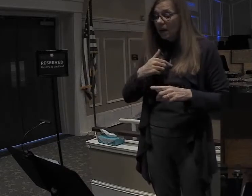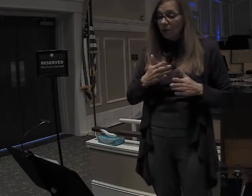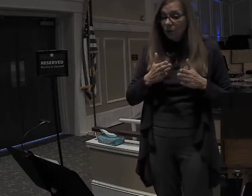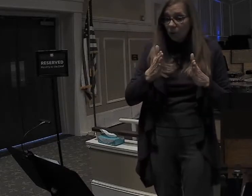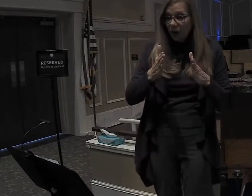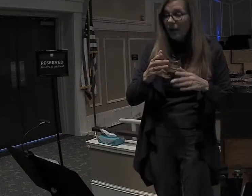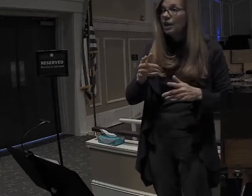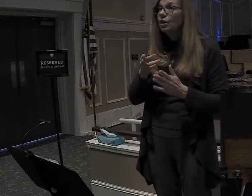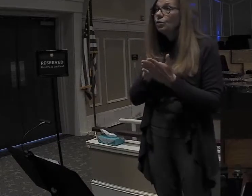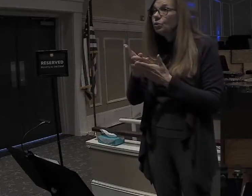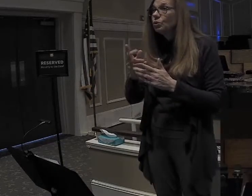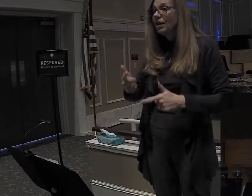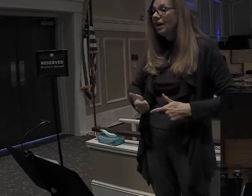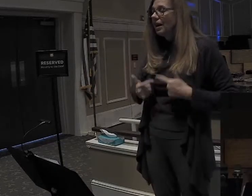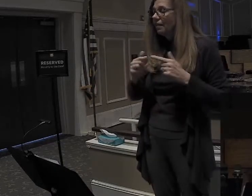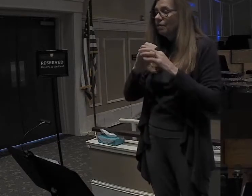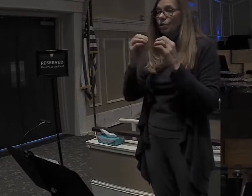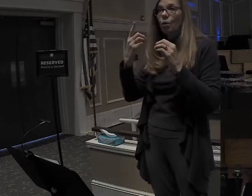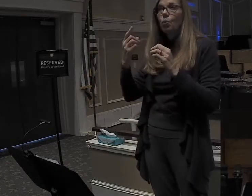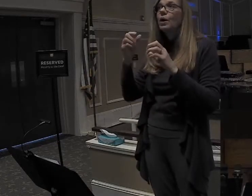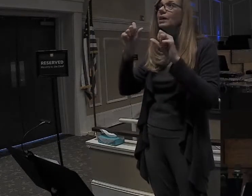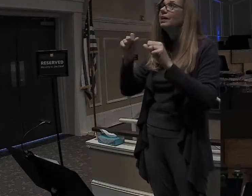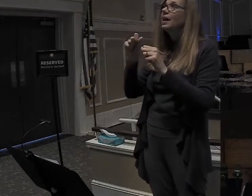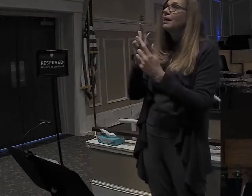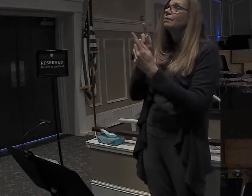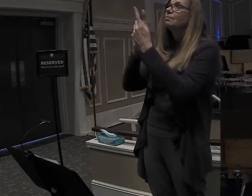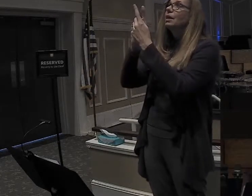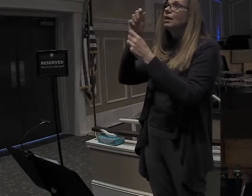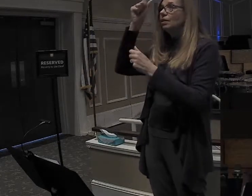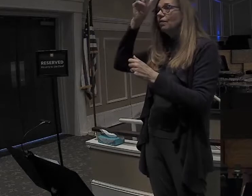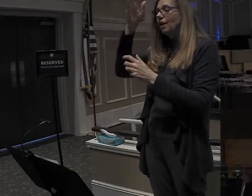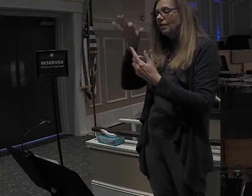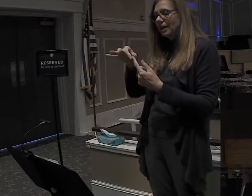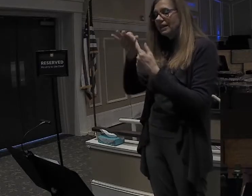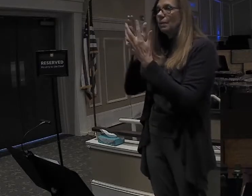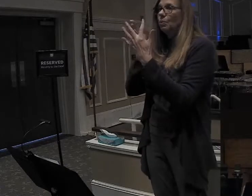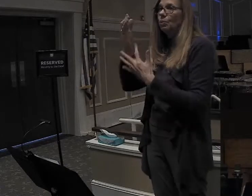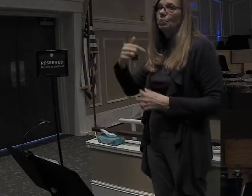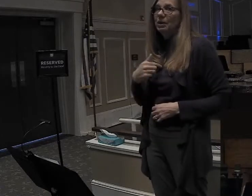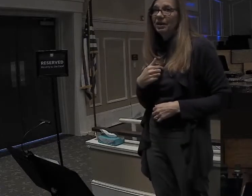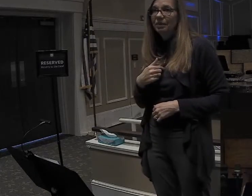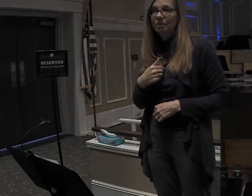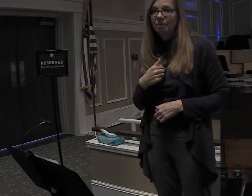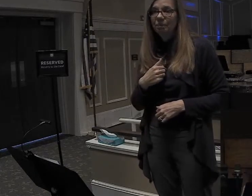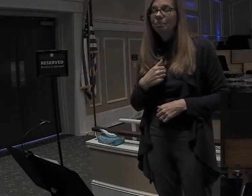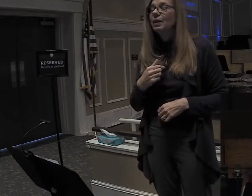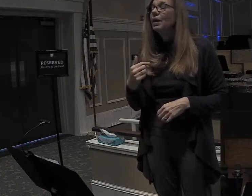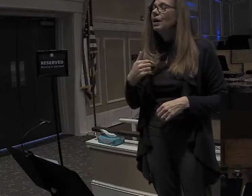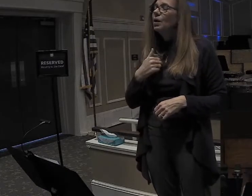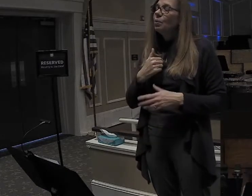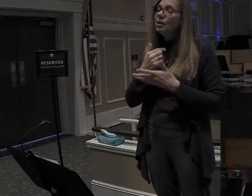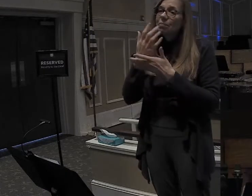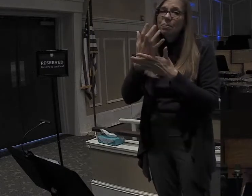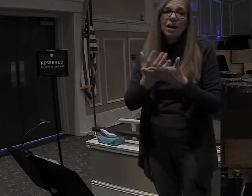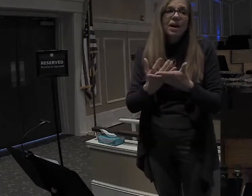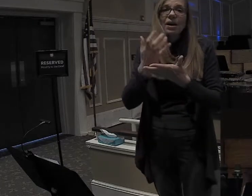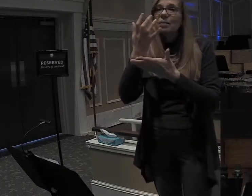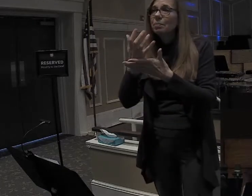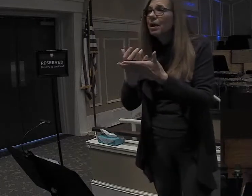and no one comes to the Father but through me. And we have pled with men and